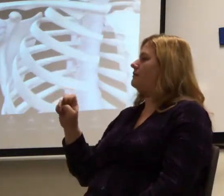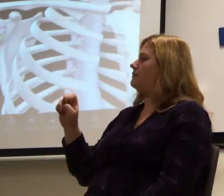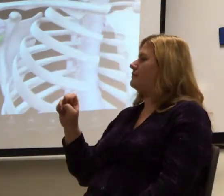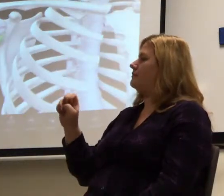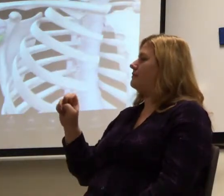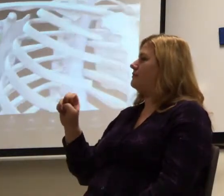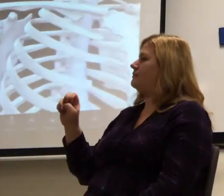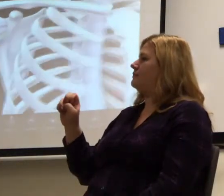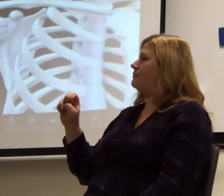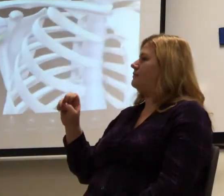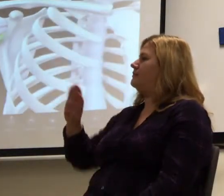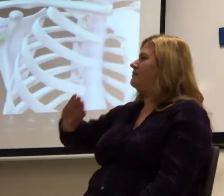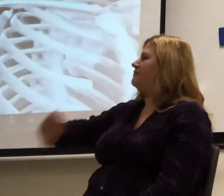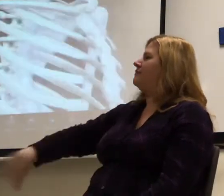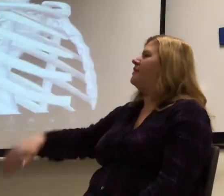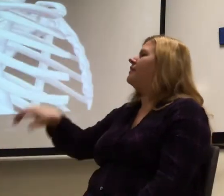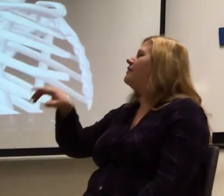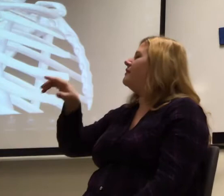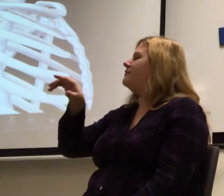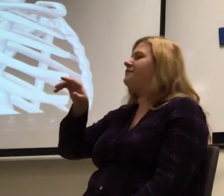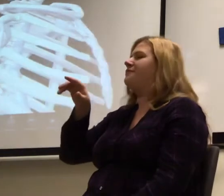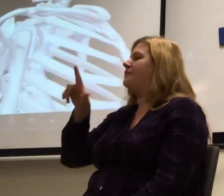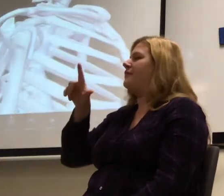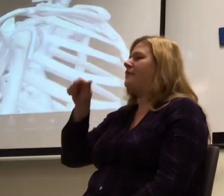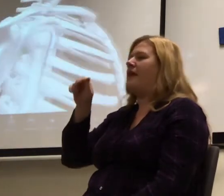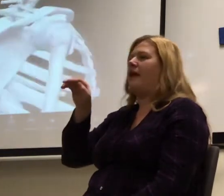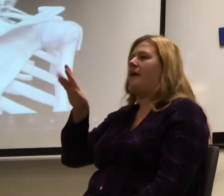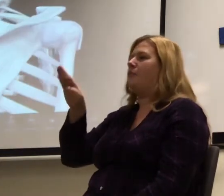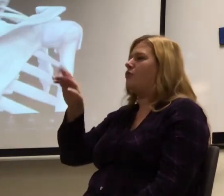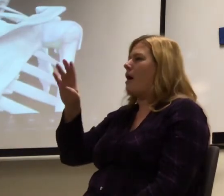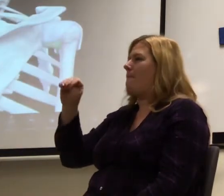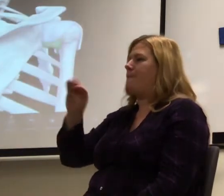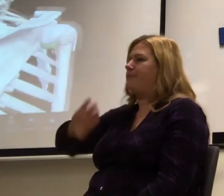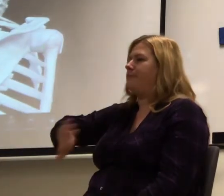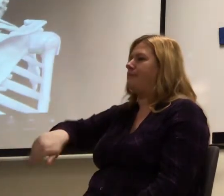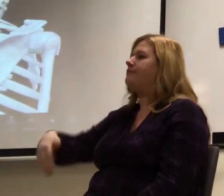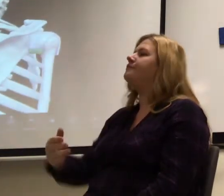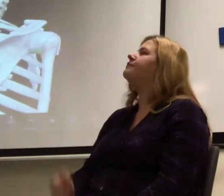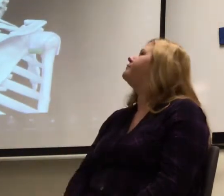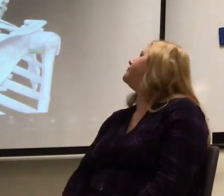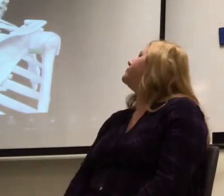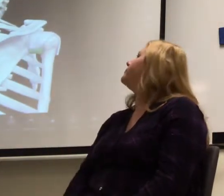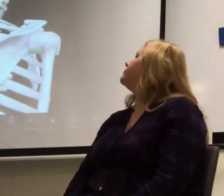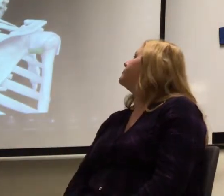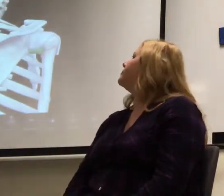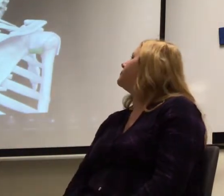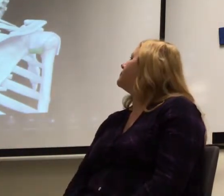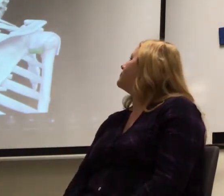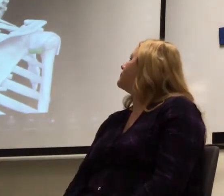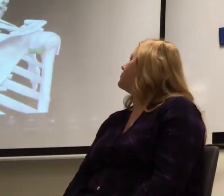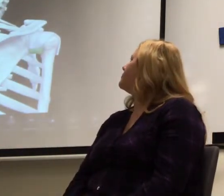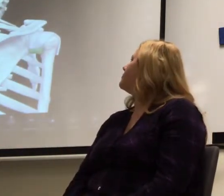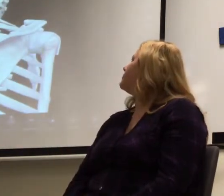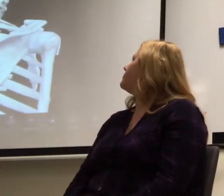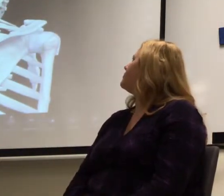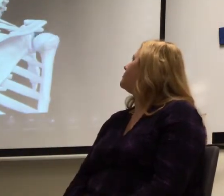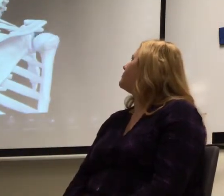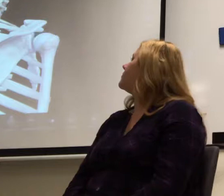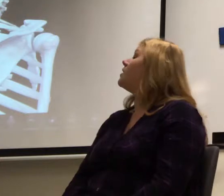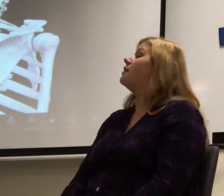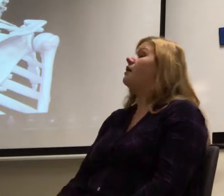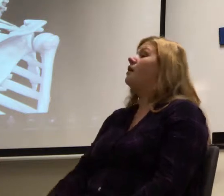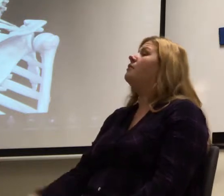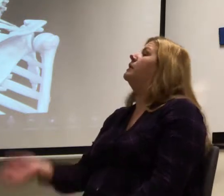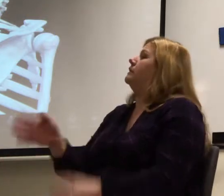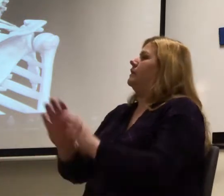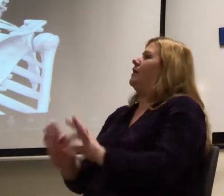No, forget the labrum. We'll just go with glenohumeral ligament. It's not showing it to me now. I think what's a good thing to do is to keep track